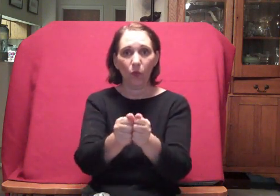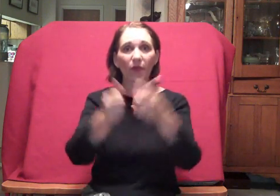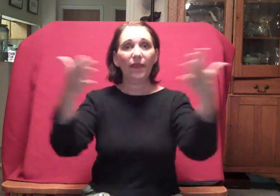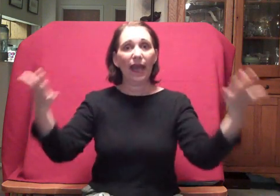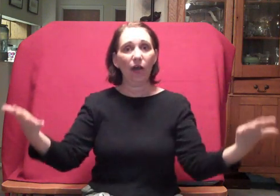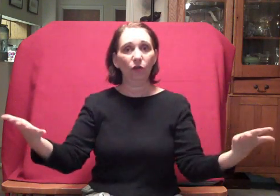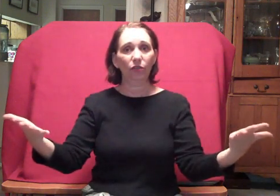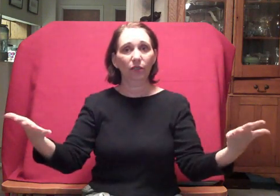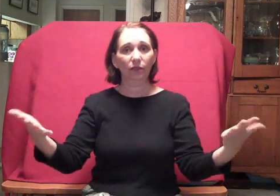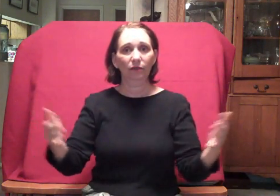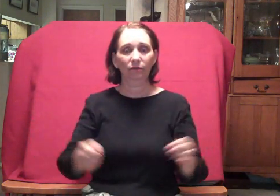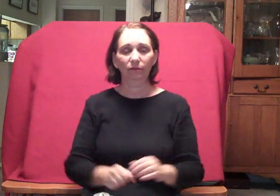Without.